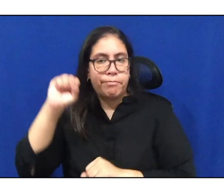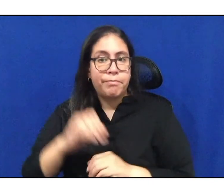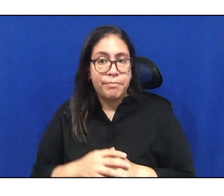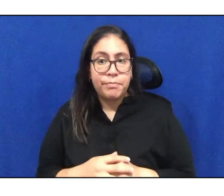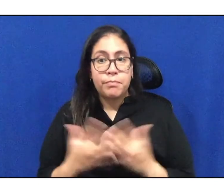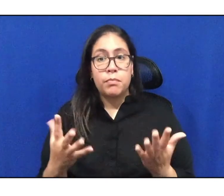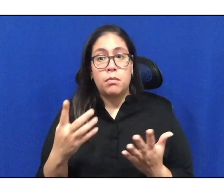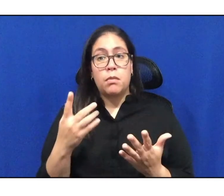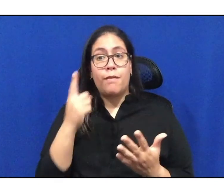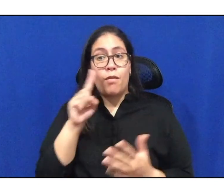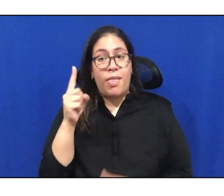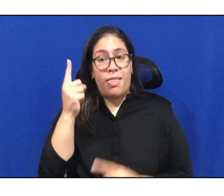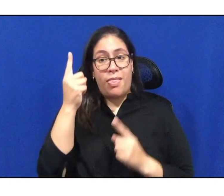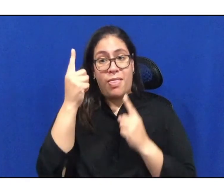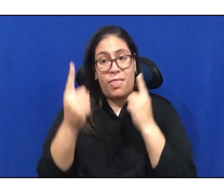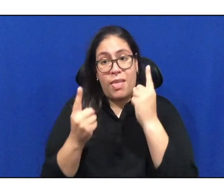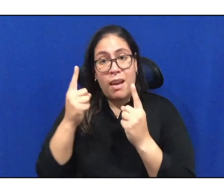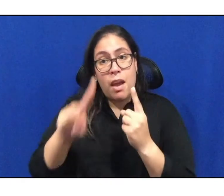about